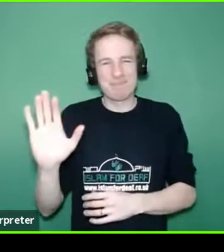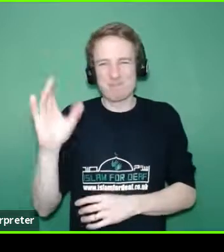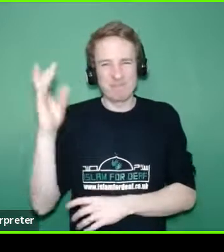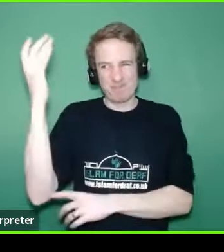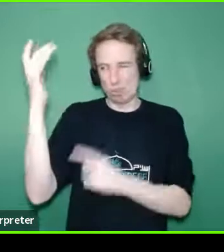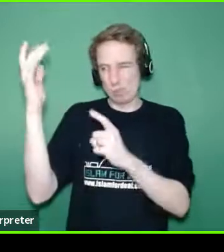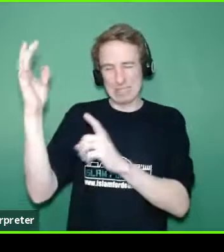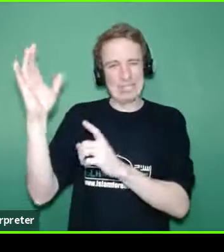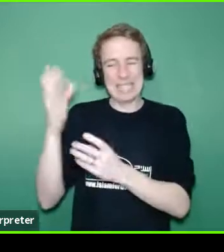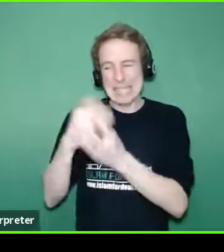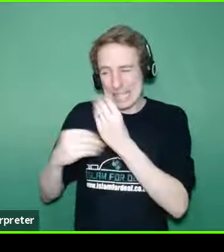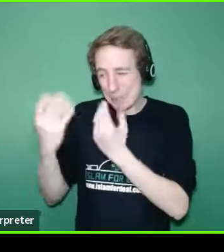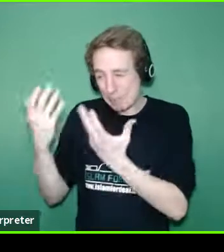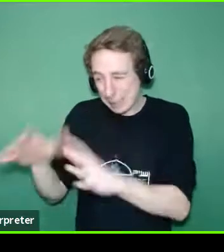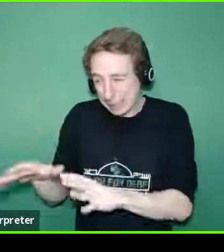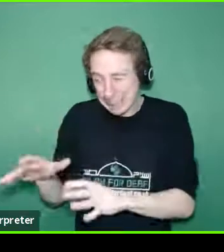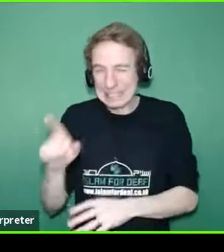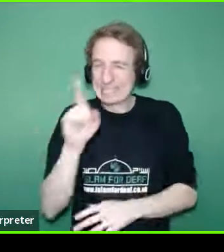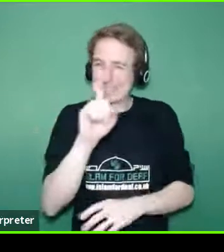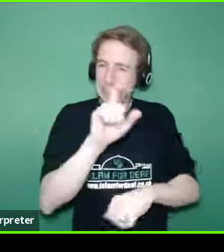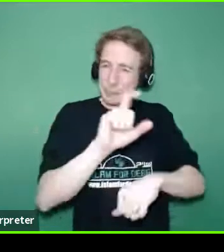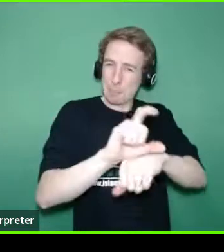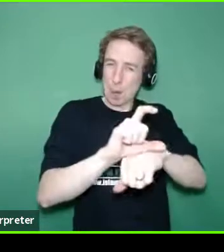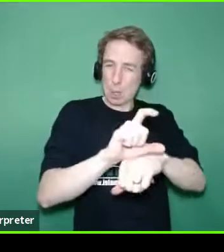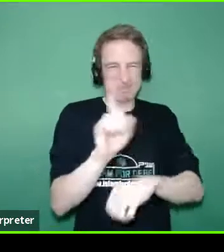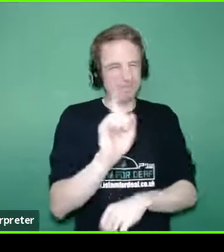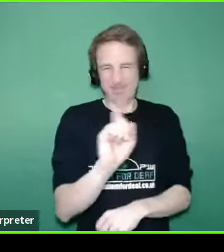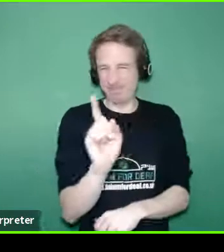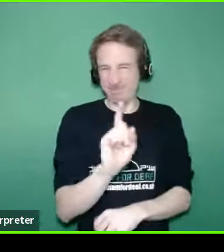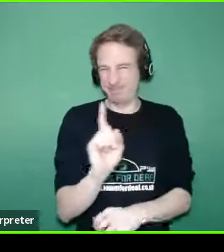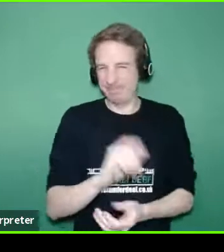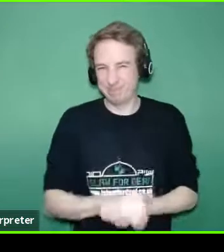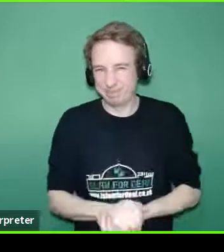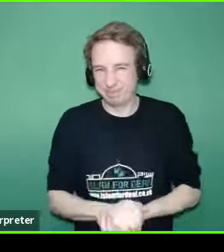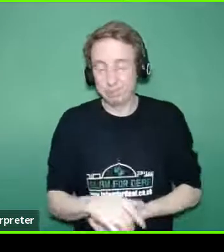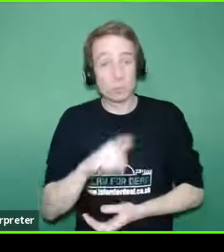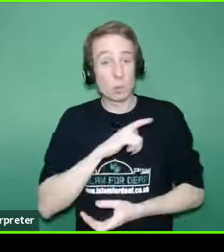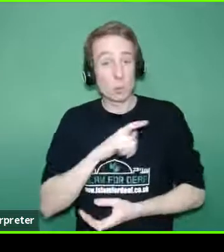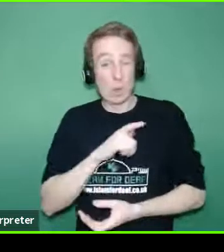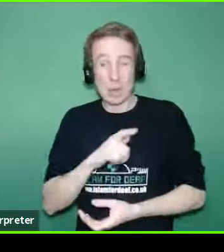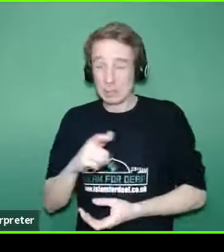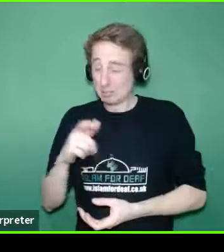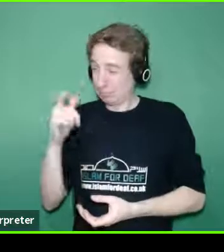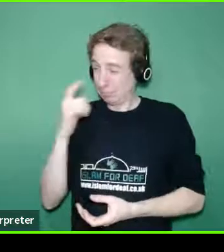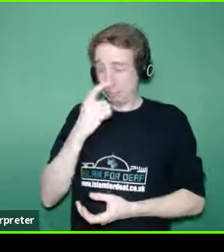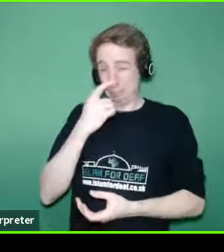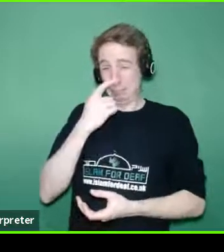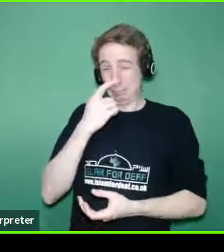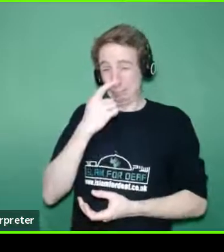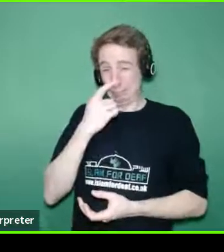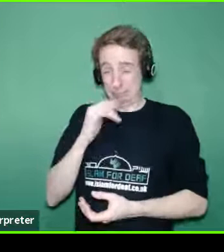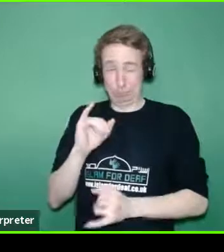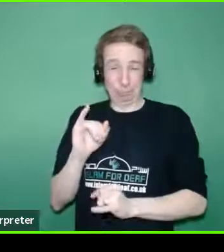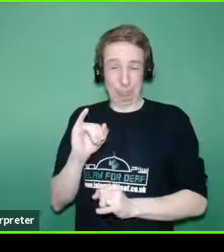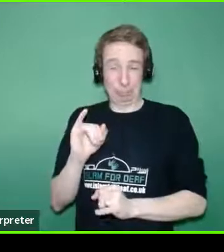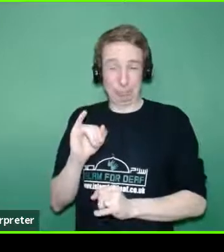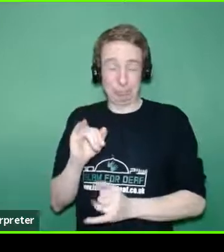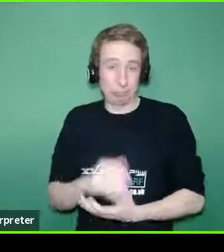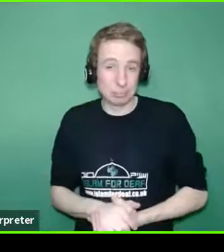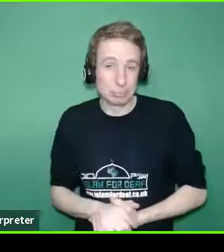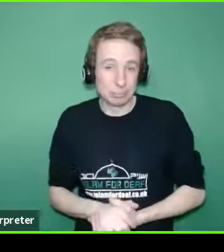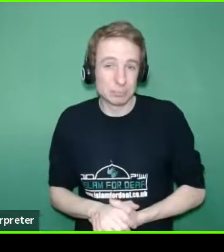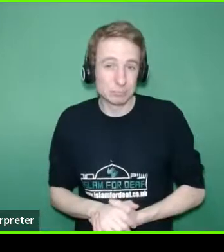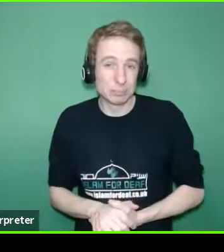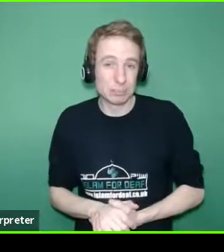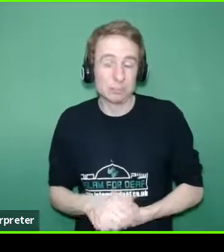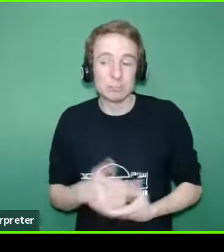because this smell that emanates from the individual, because it's something that has come about not due